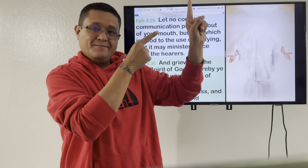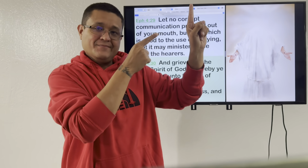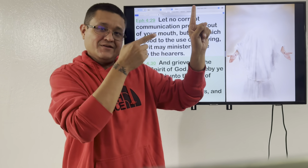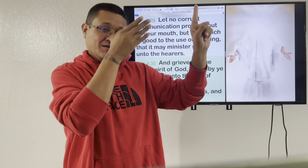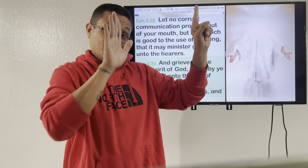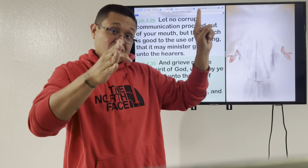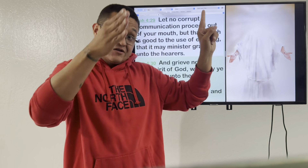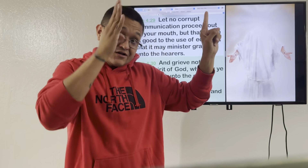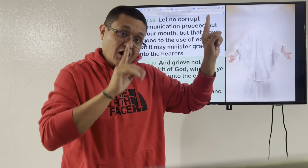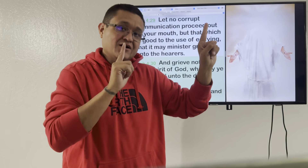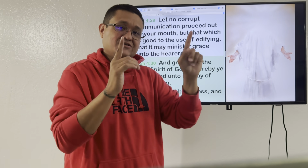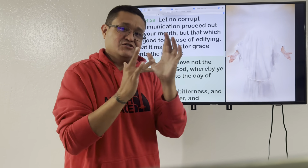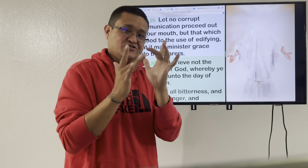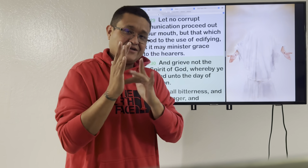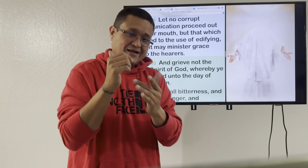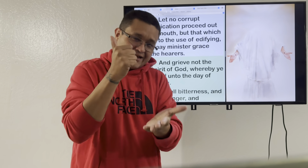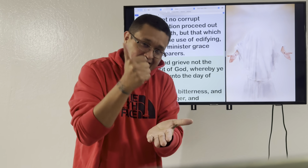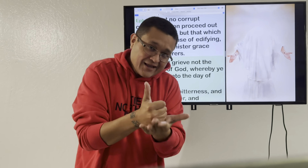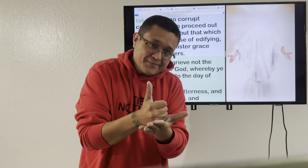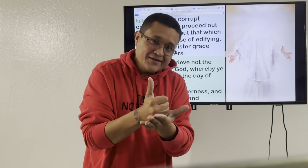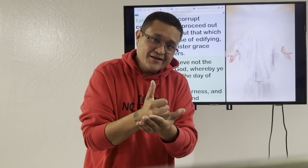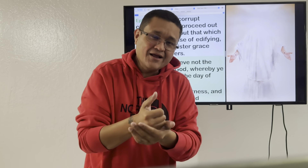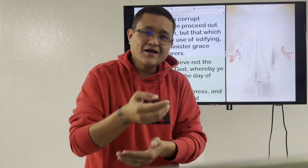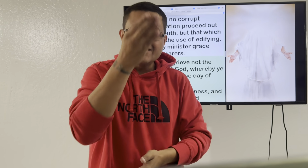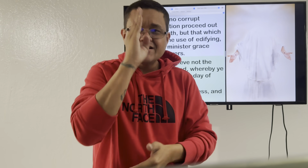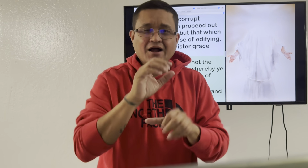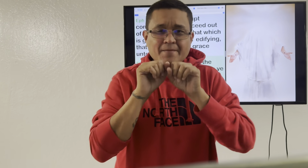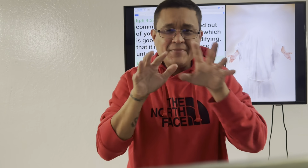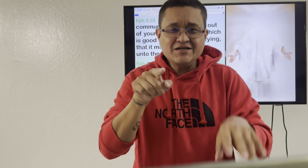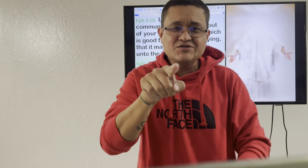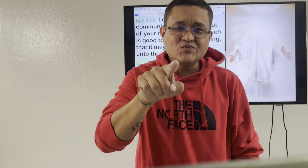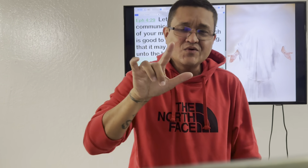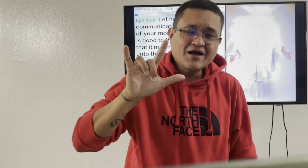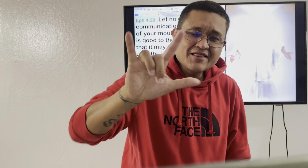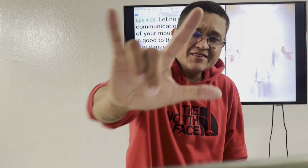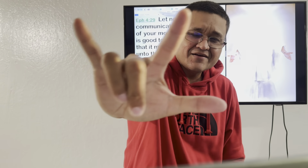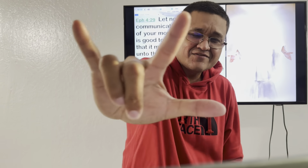Praise Him. It's all about Him. God bless you.